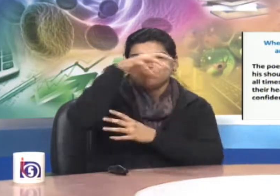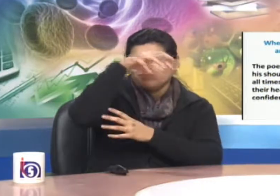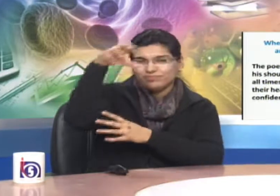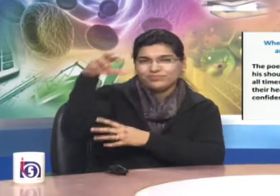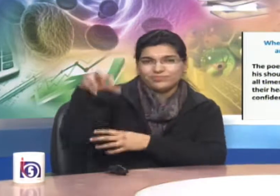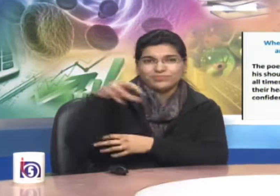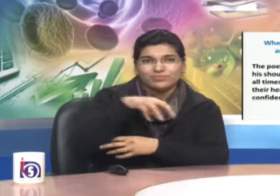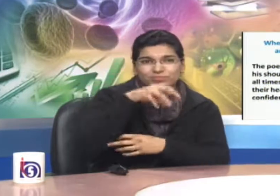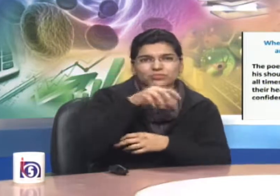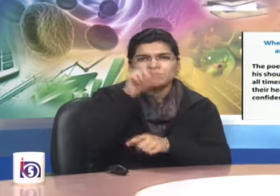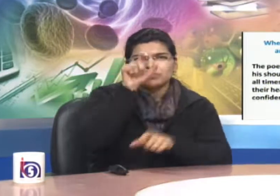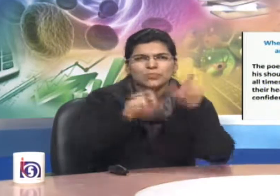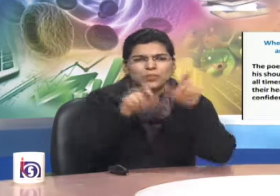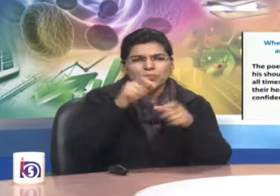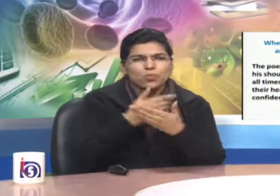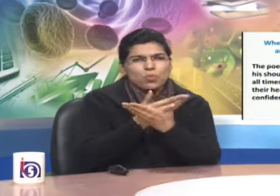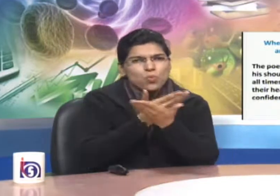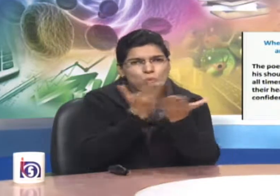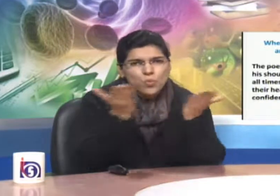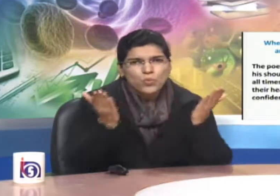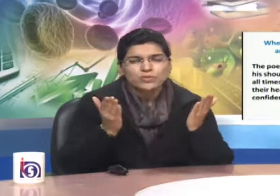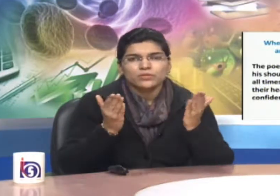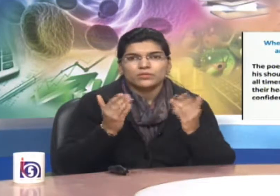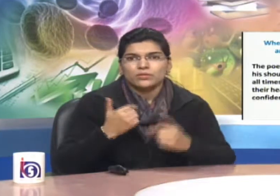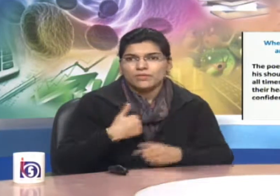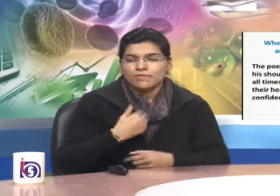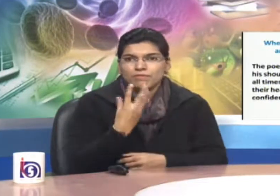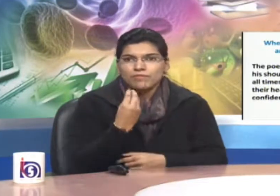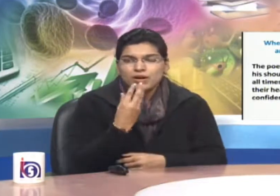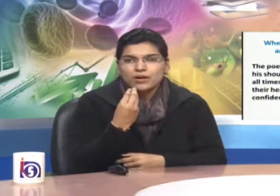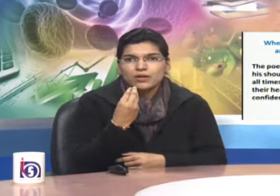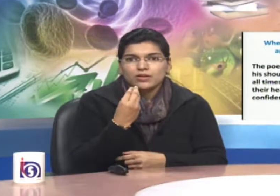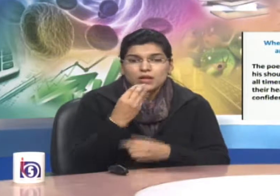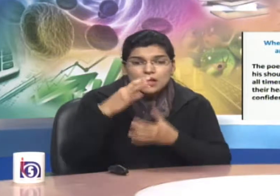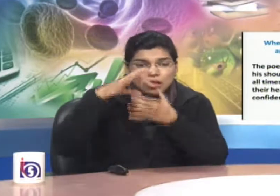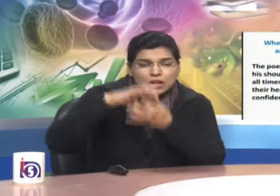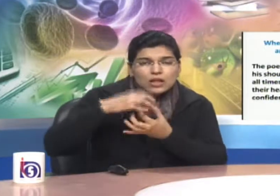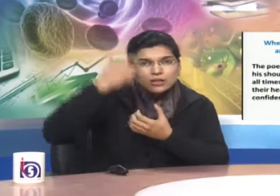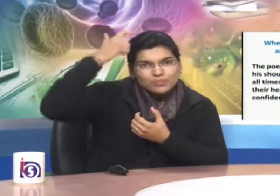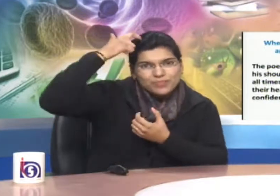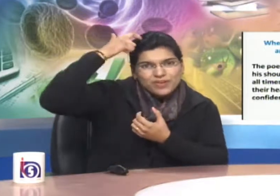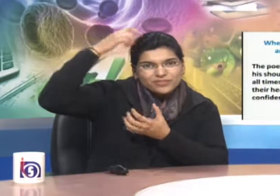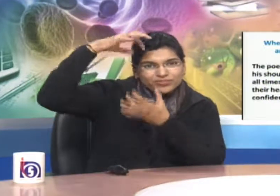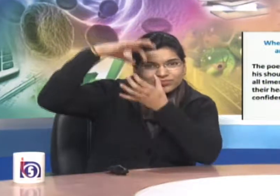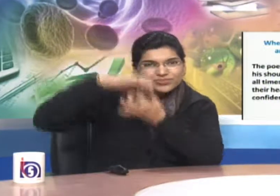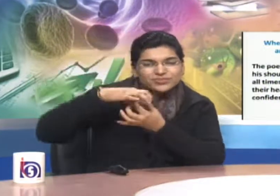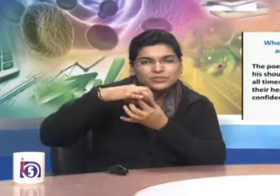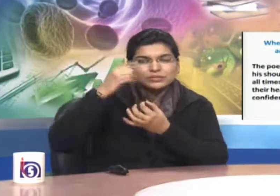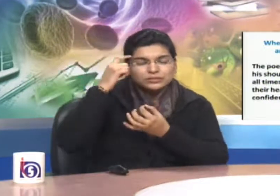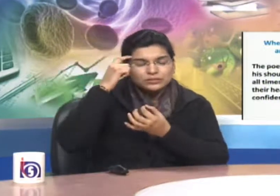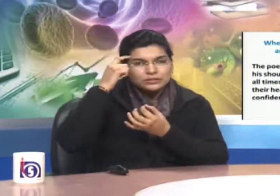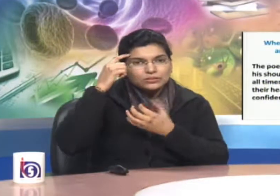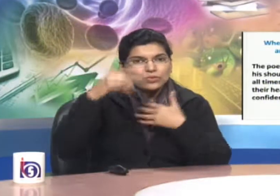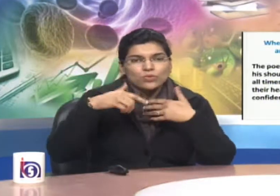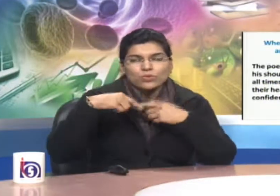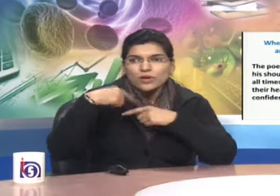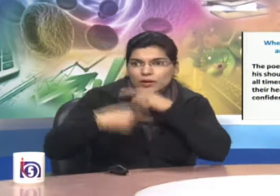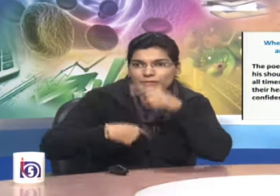So the poet says, where the mind is without fear and the head is held high. The poet is saying